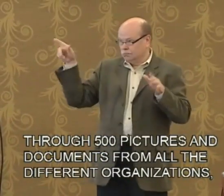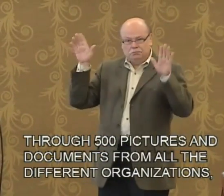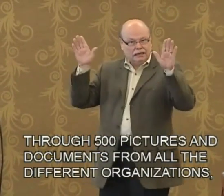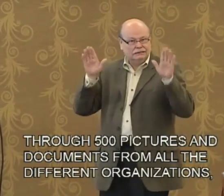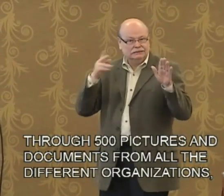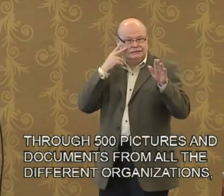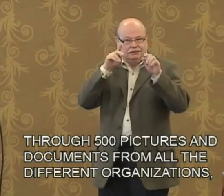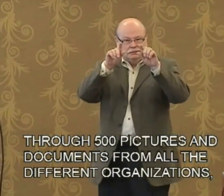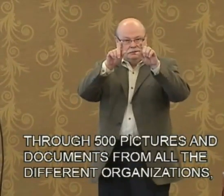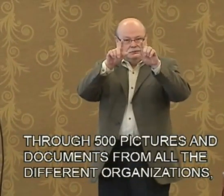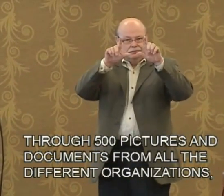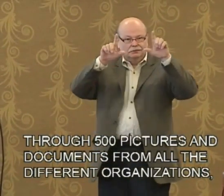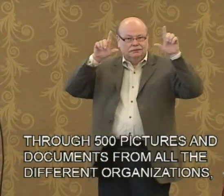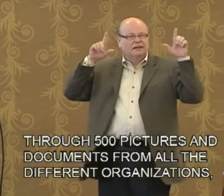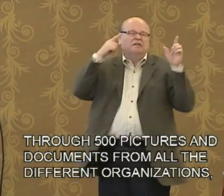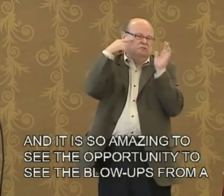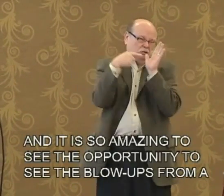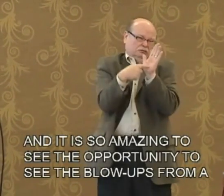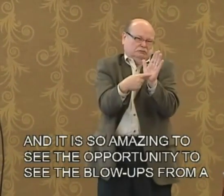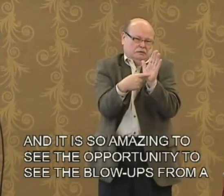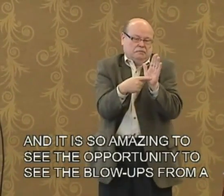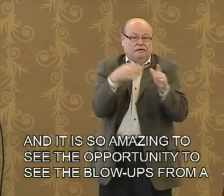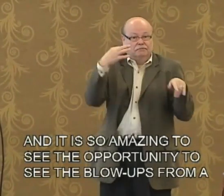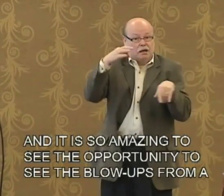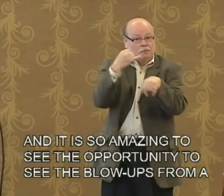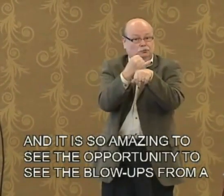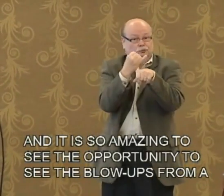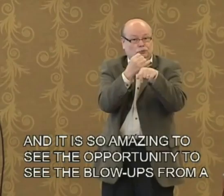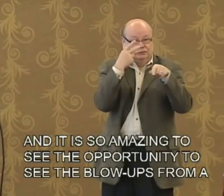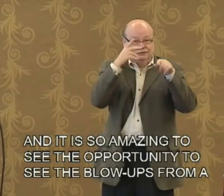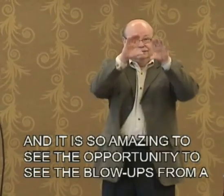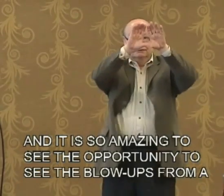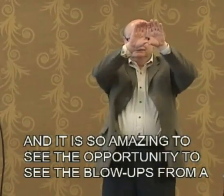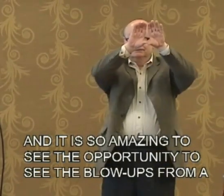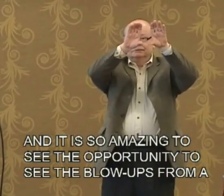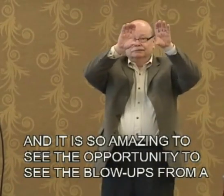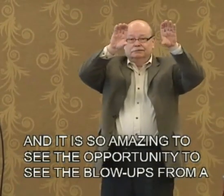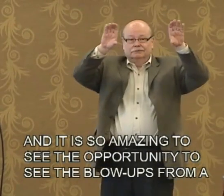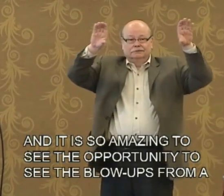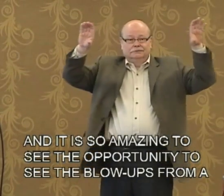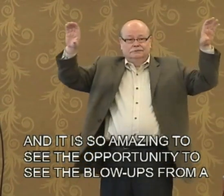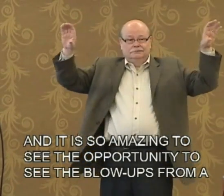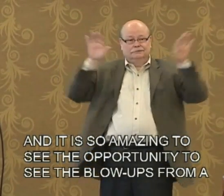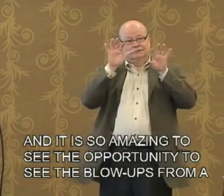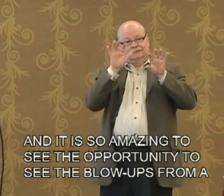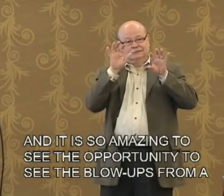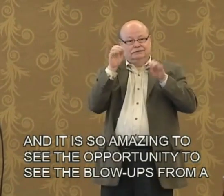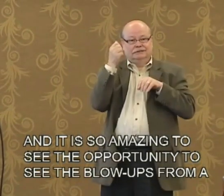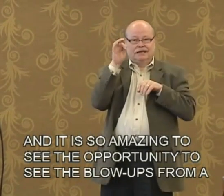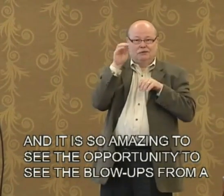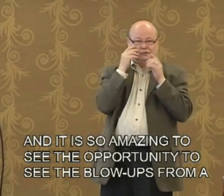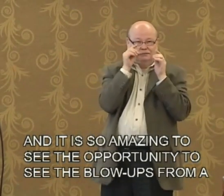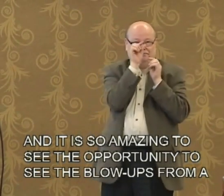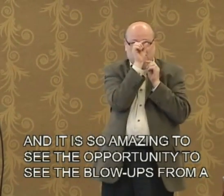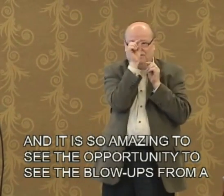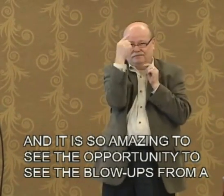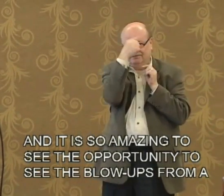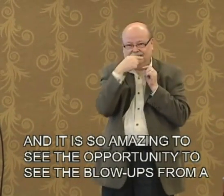organizations and it is so amazing to see the opportunity to see the blow-ups from one little corner of a screen